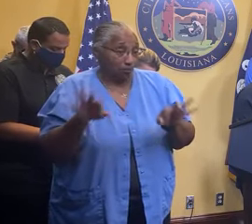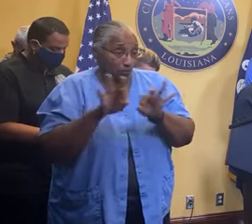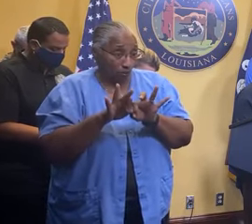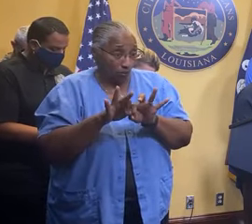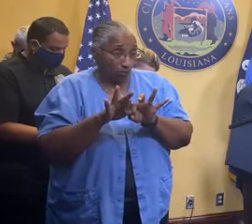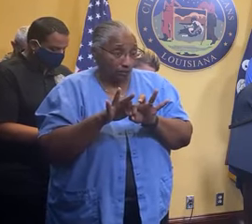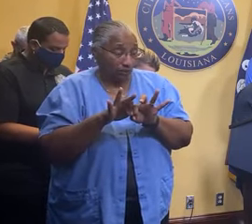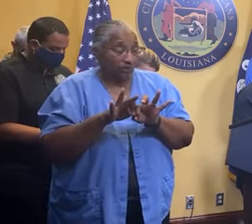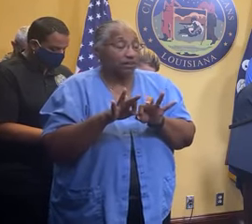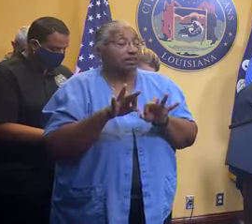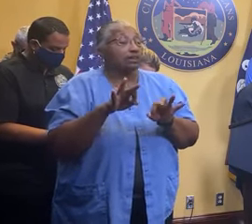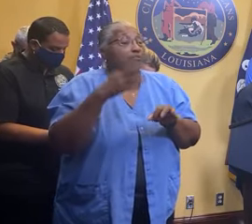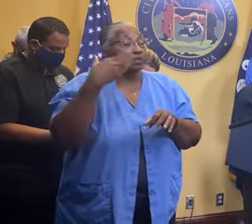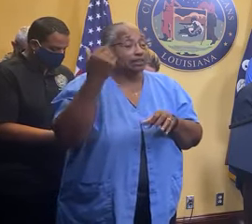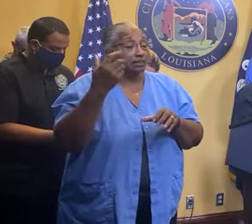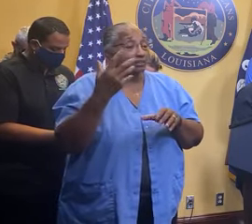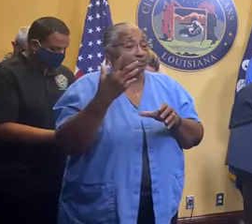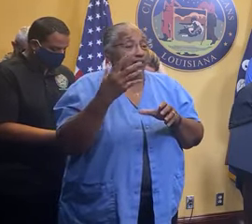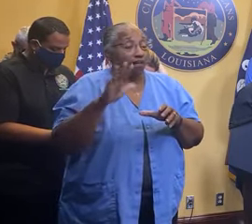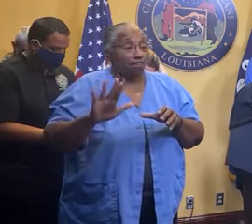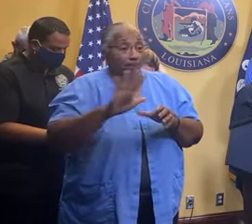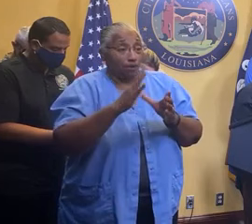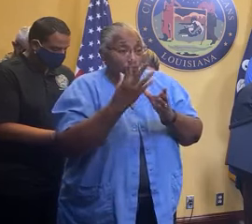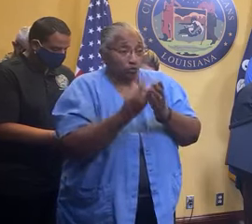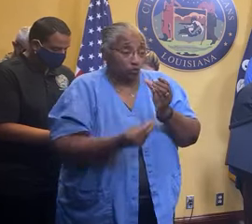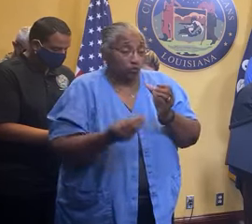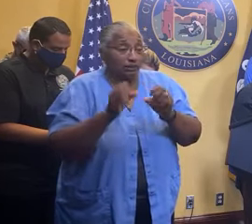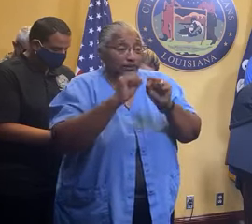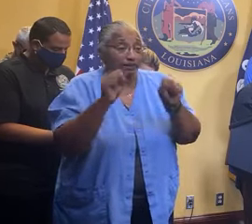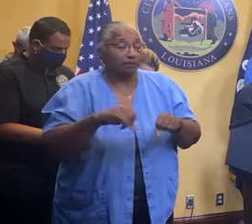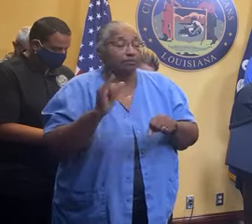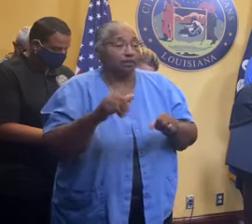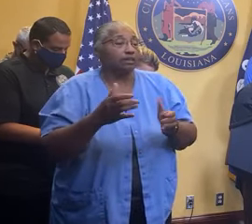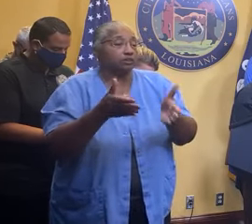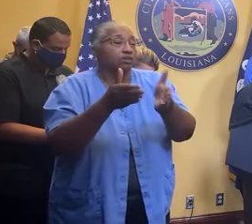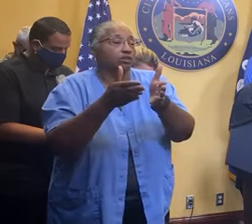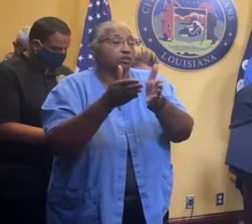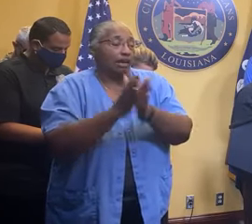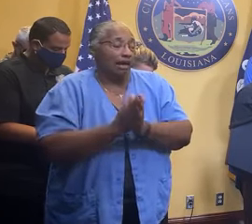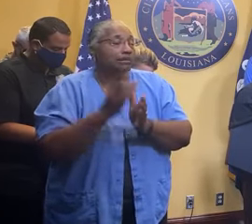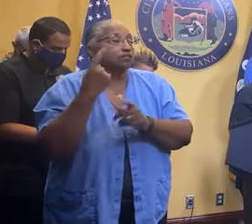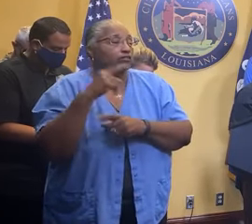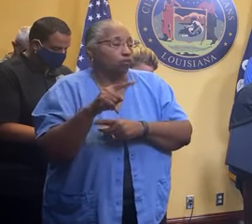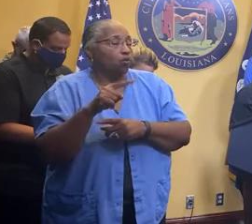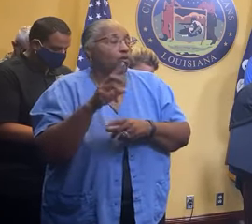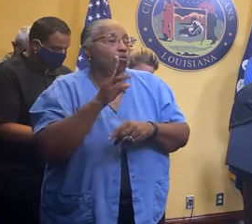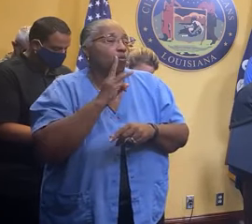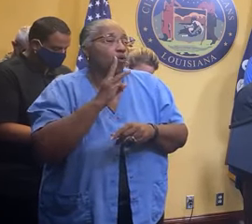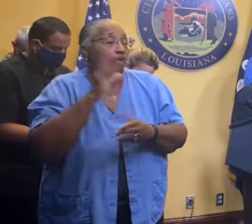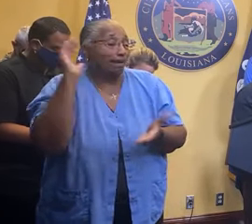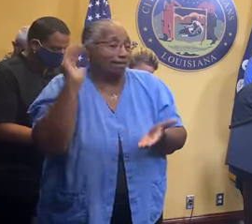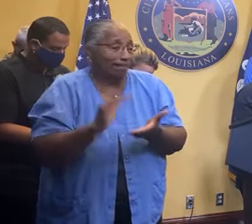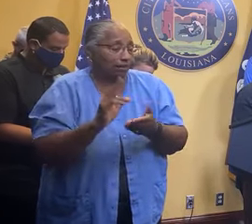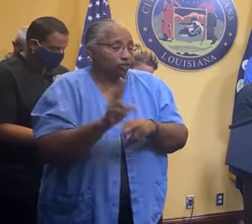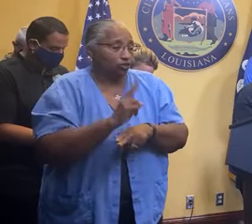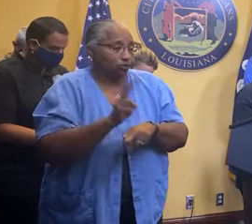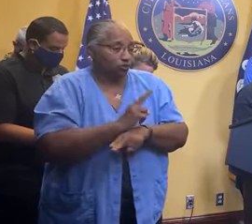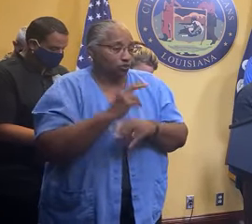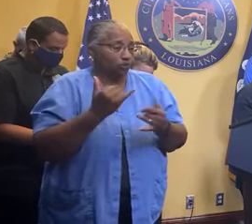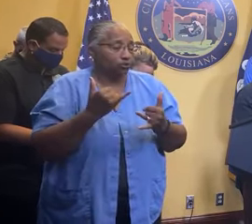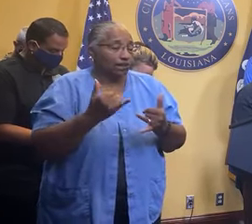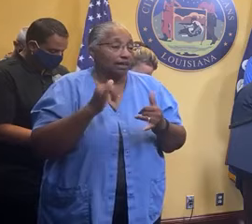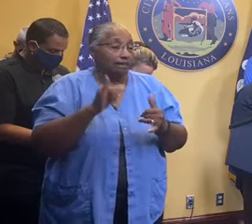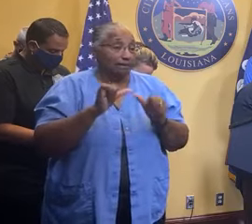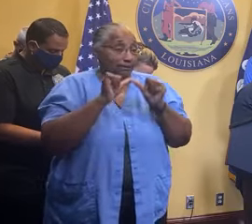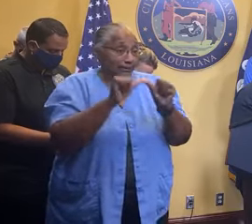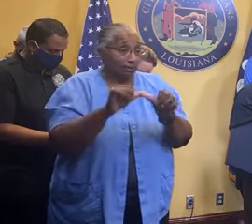have compromised as it relates to the sewer system. That's where the request for water conservation came into play. That still remains